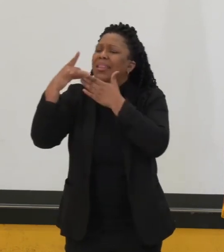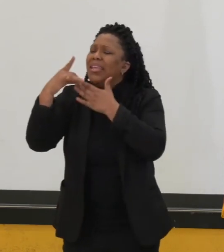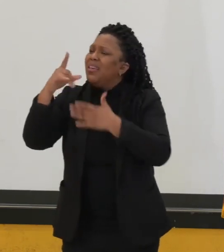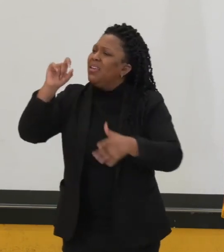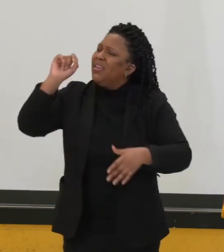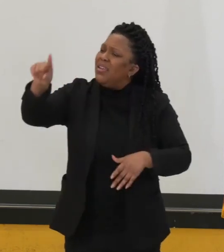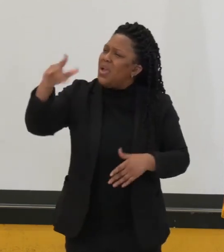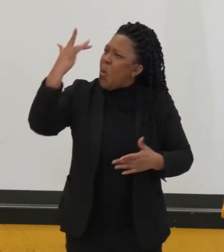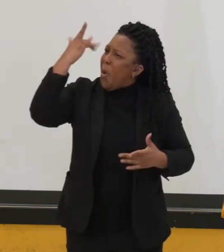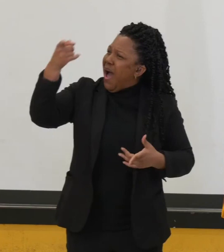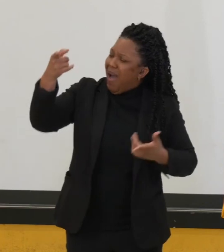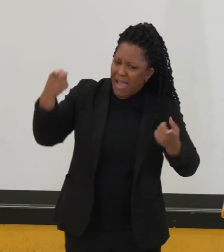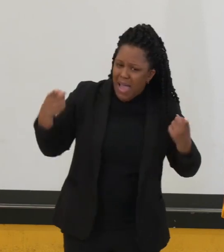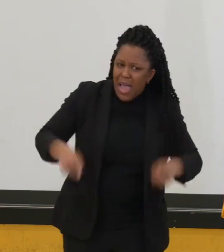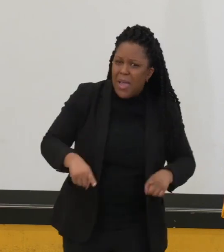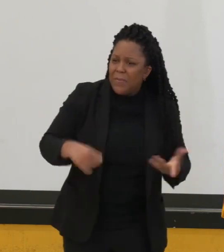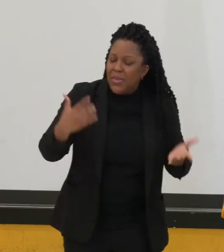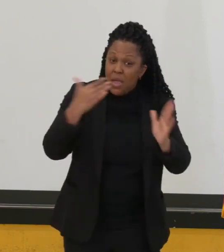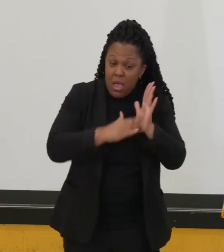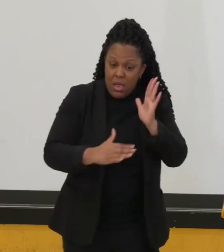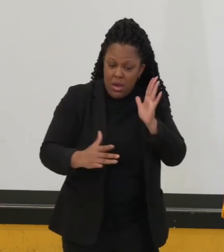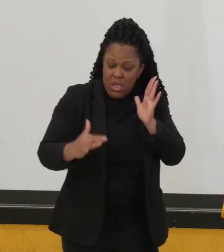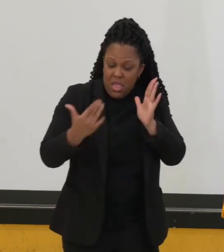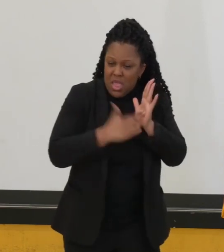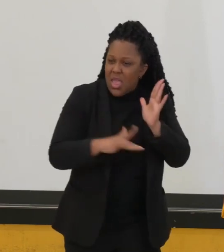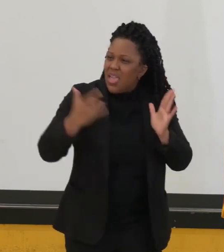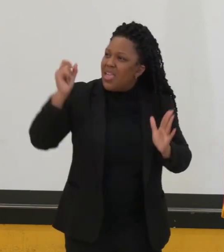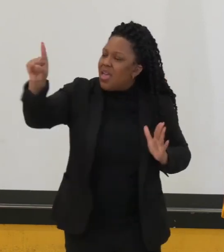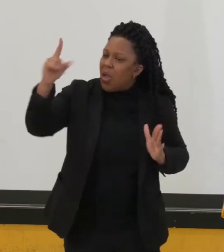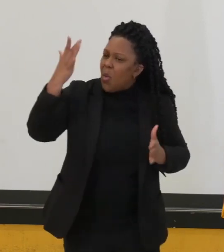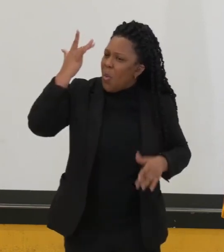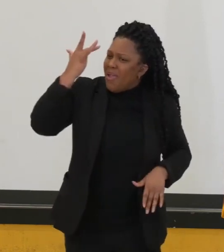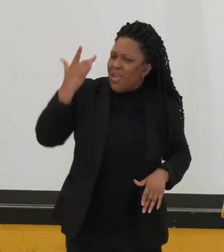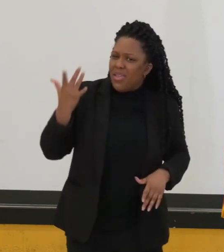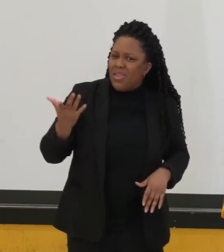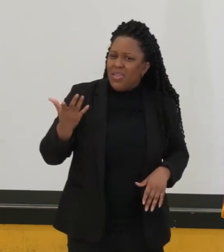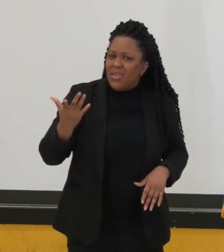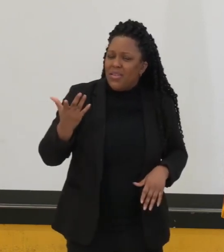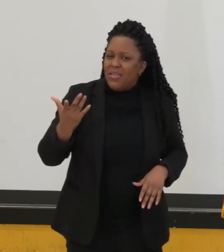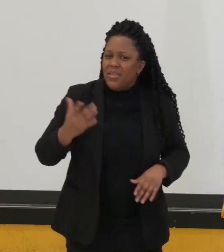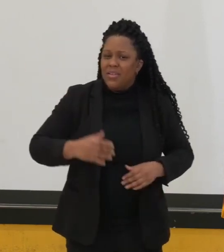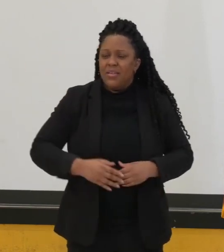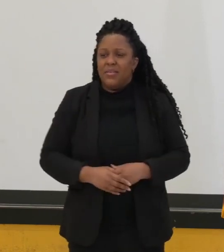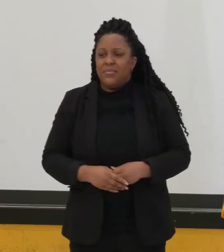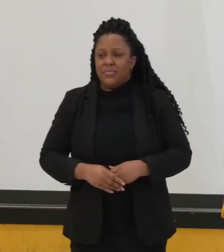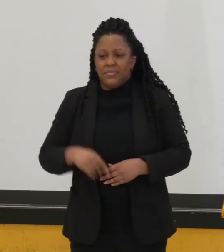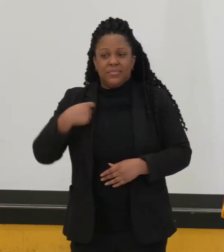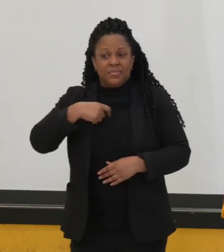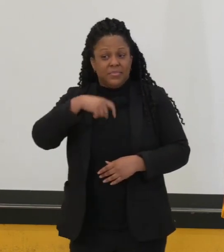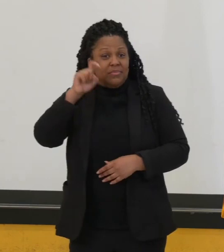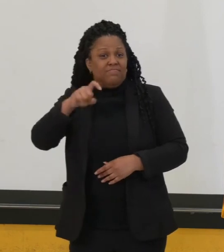and over again in America, in the world, in Minnesota? We have to know that the first law of